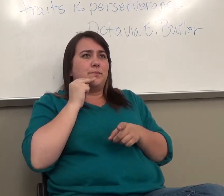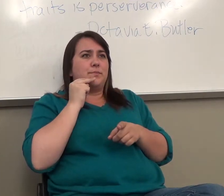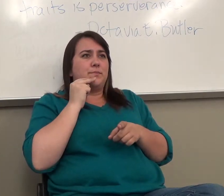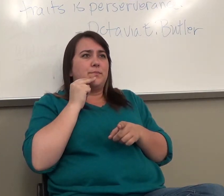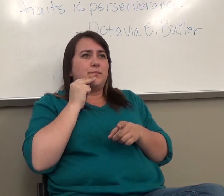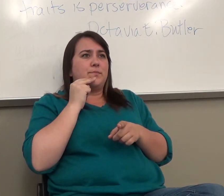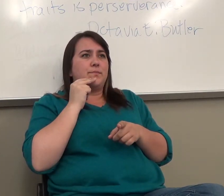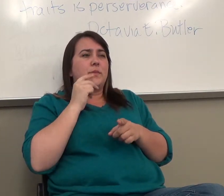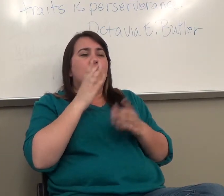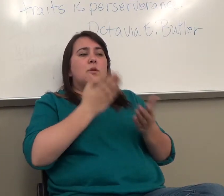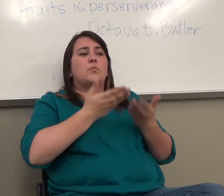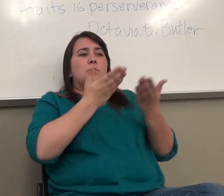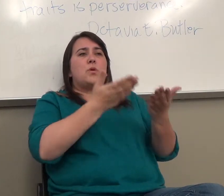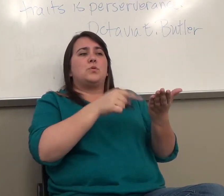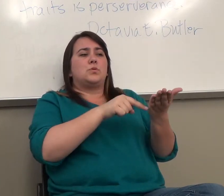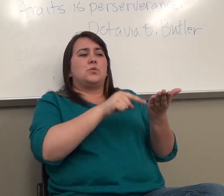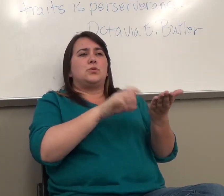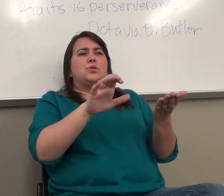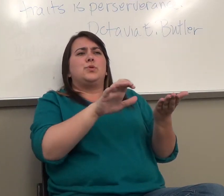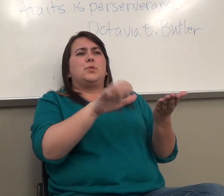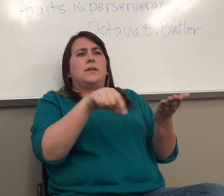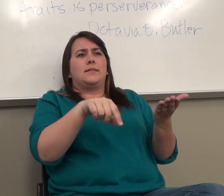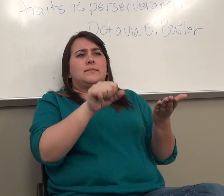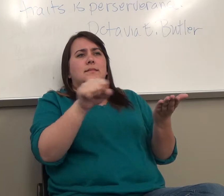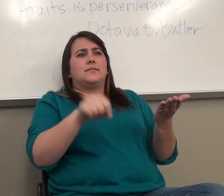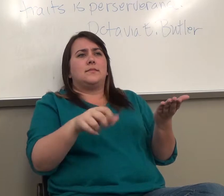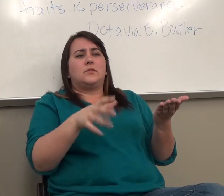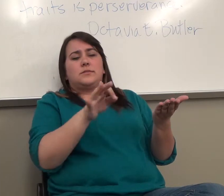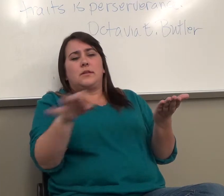the proposal doing in this sentence? Are.